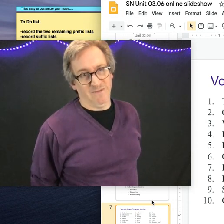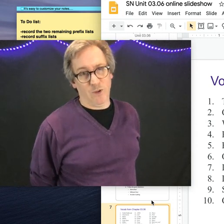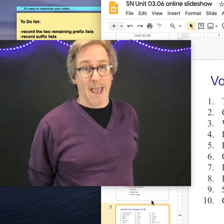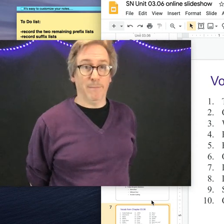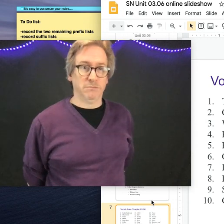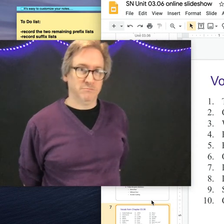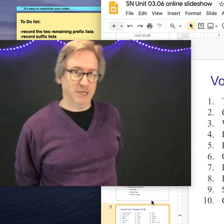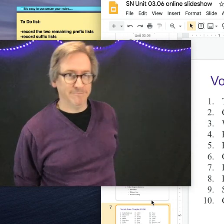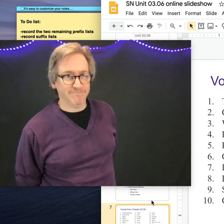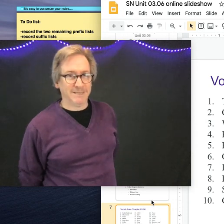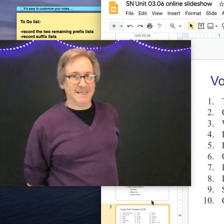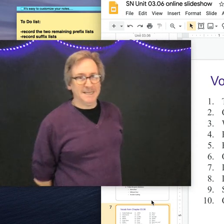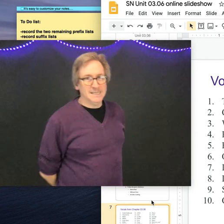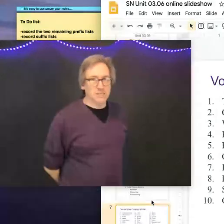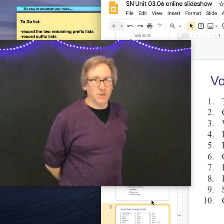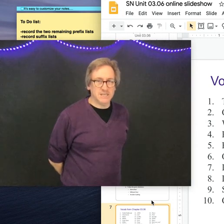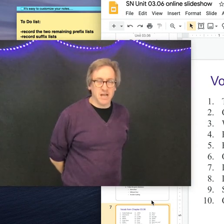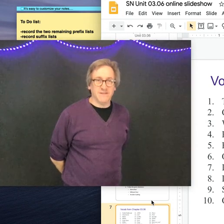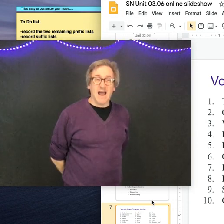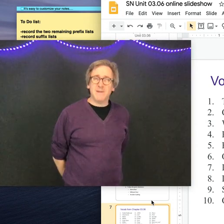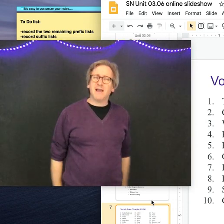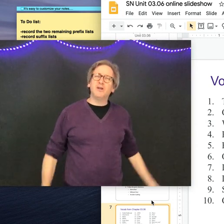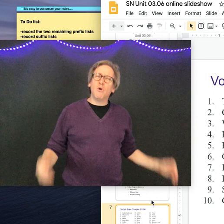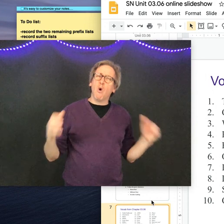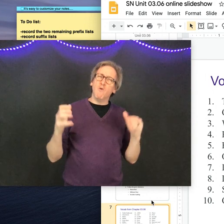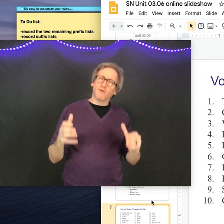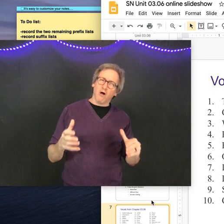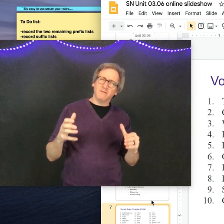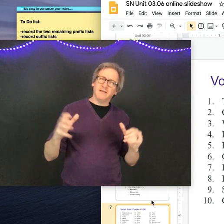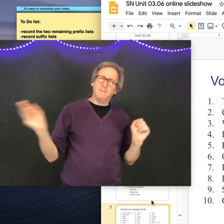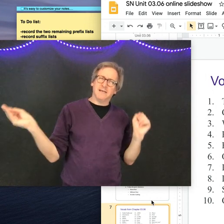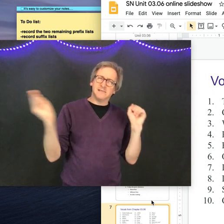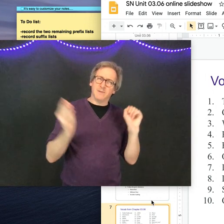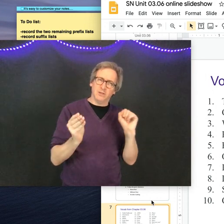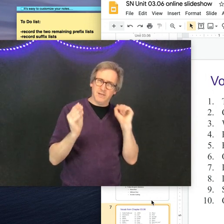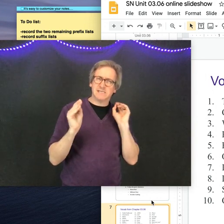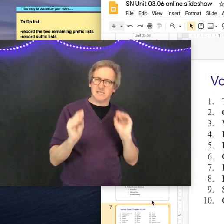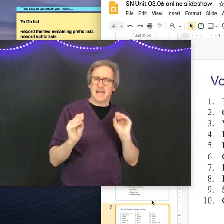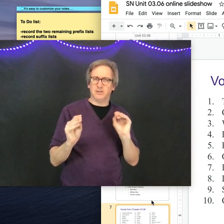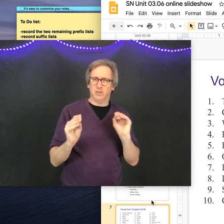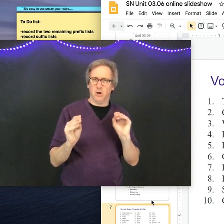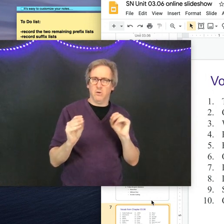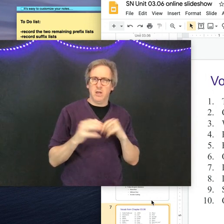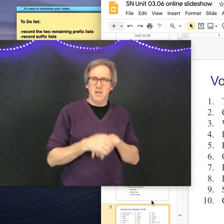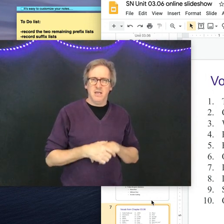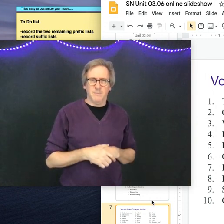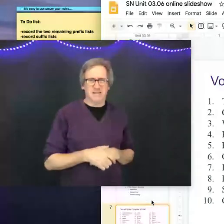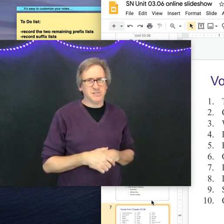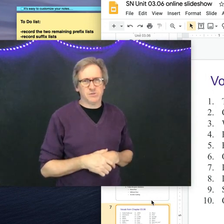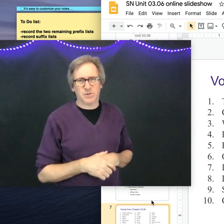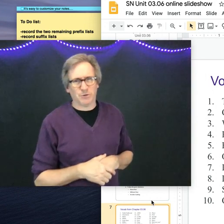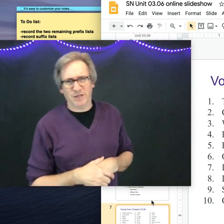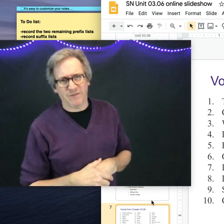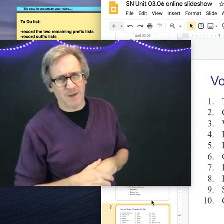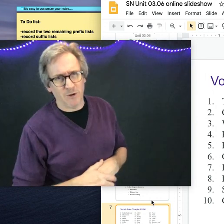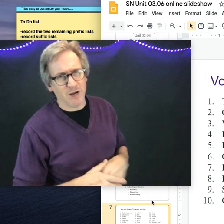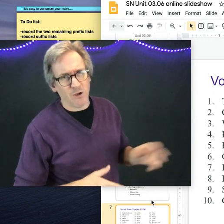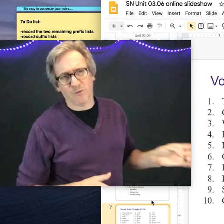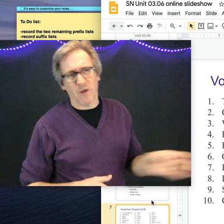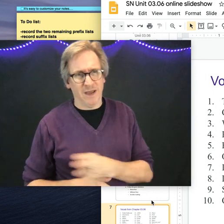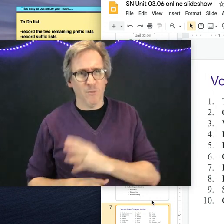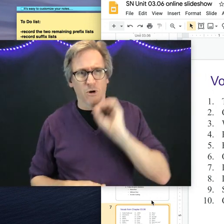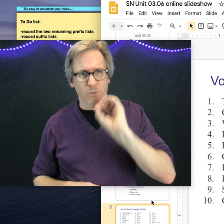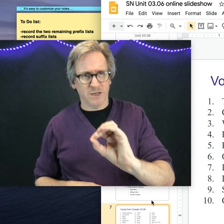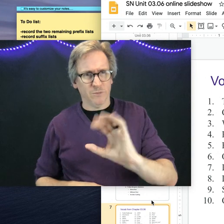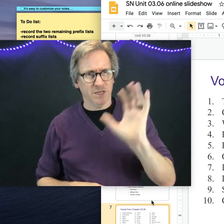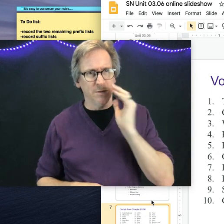Lots of vocab, right? So a ton of it. I'm not going to go over all of it because I'm including a slideshow. Because there's 30 of them, I don't want to go